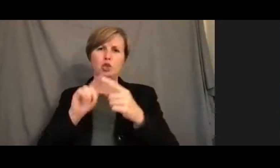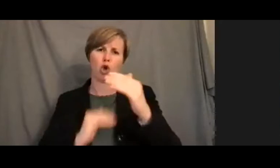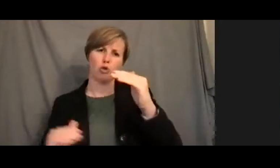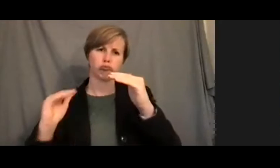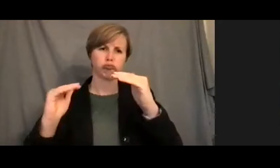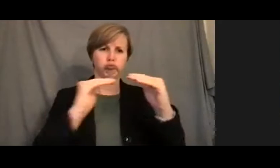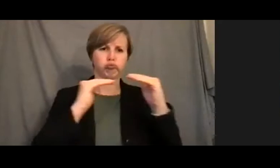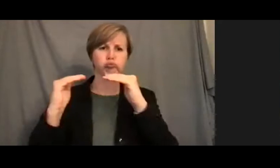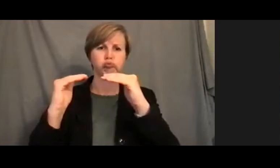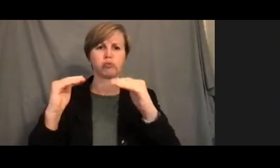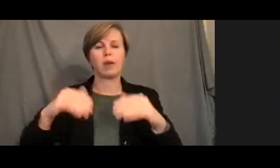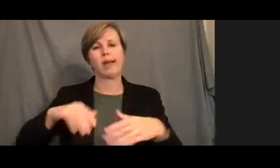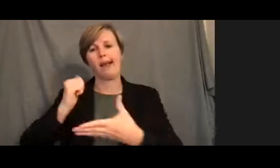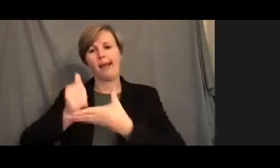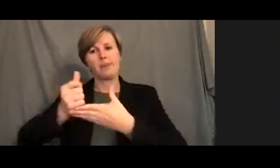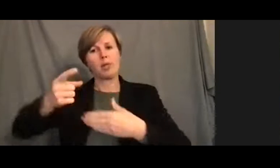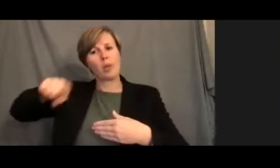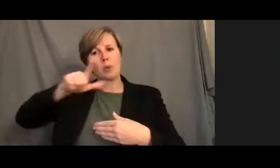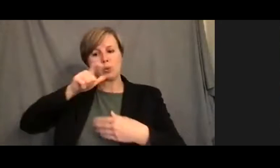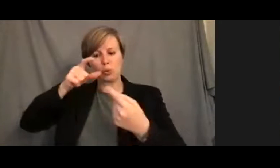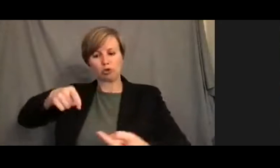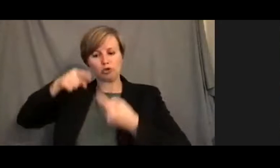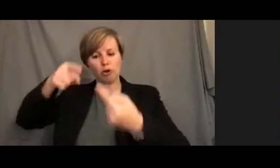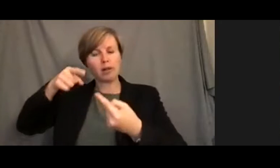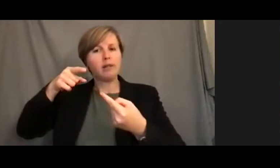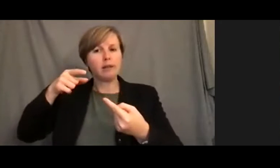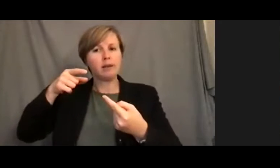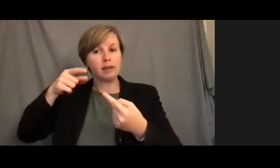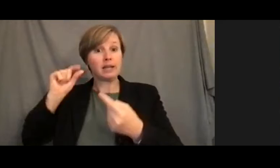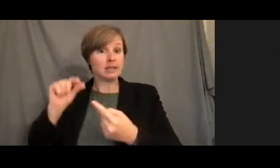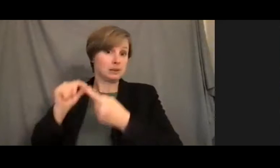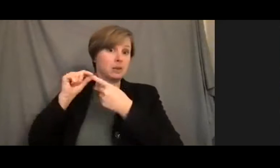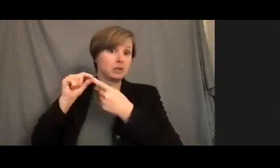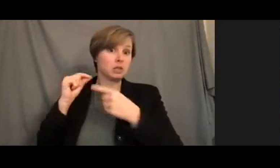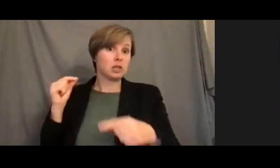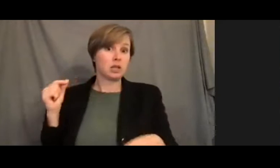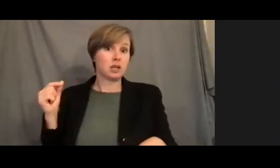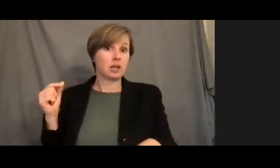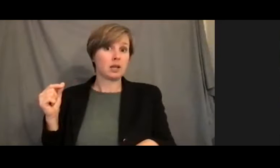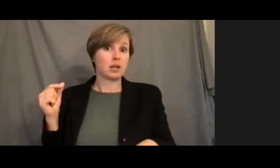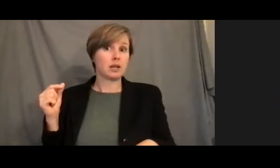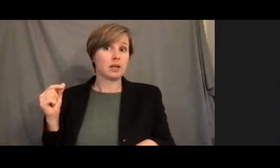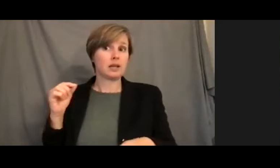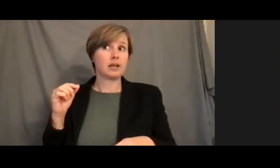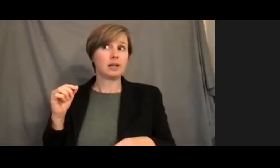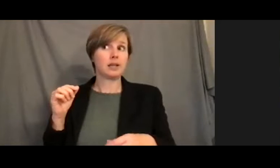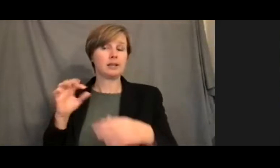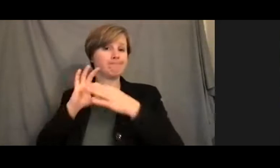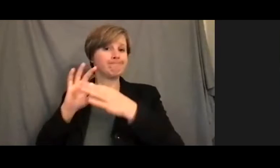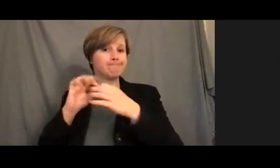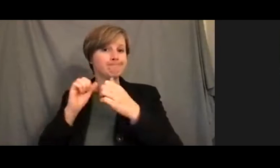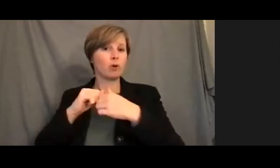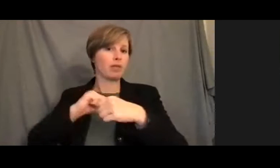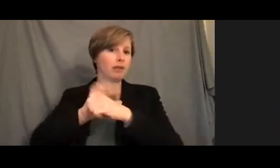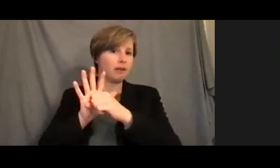and helping those who are struggling, especially in the context of this pandemic. And